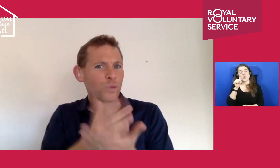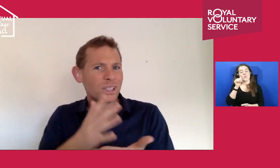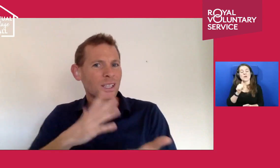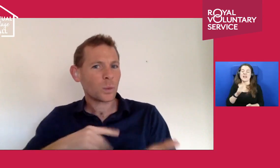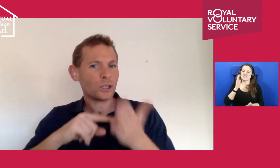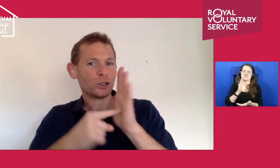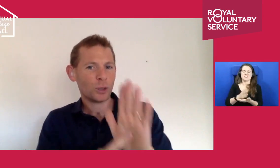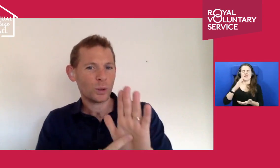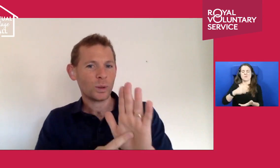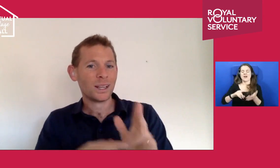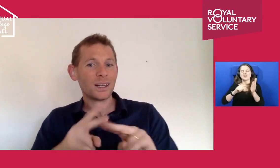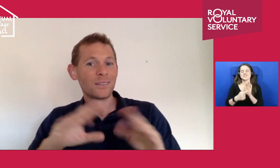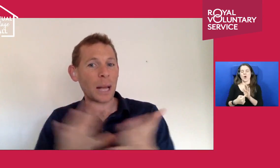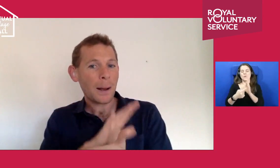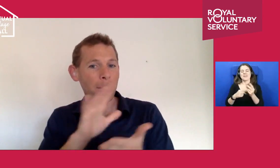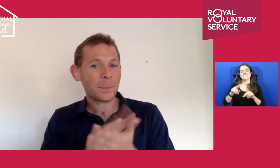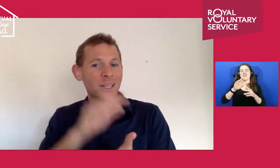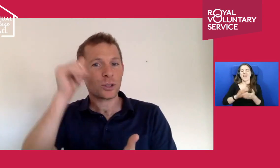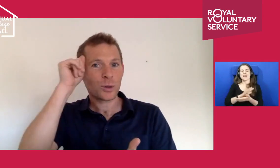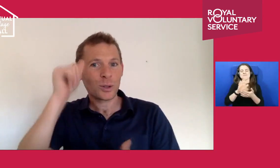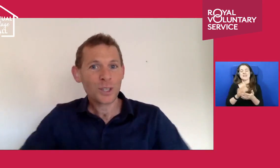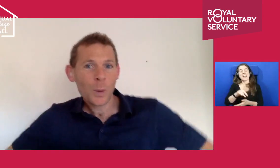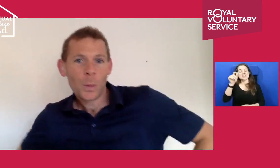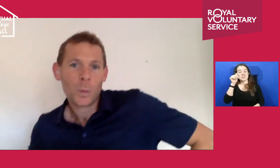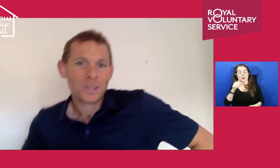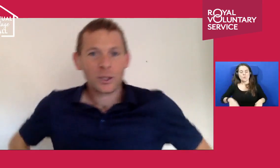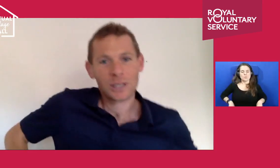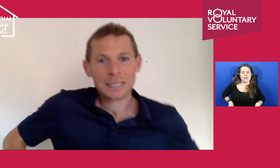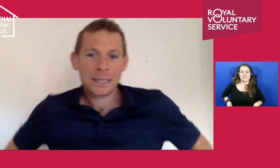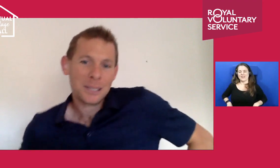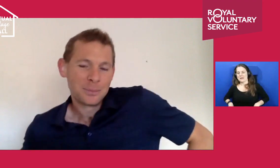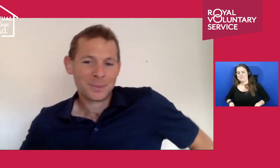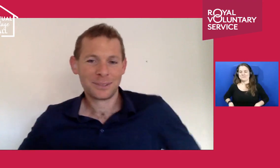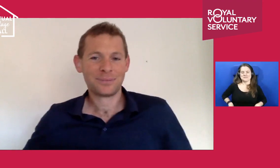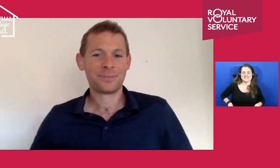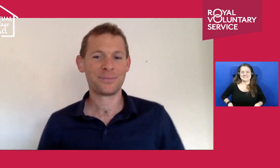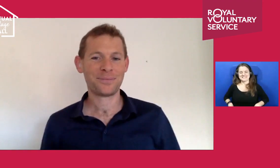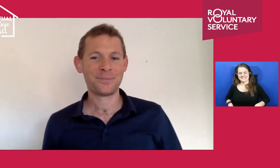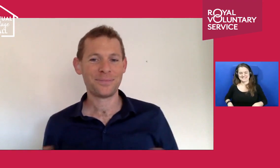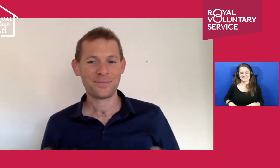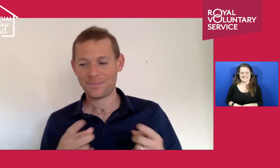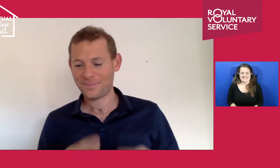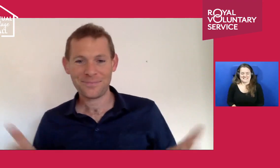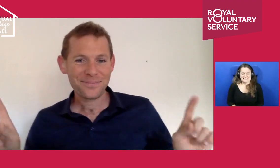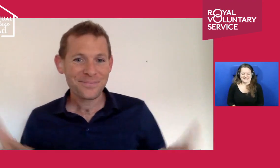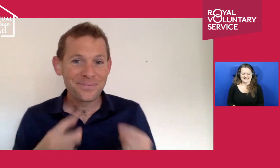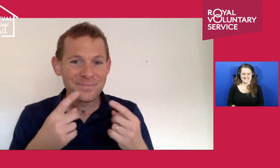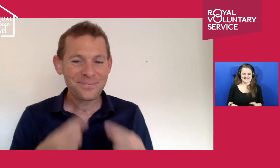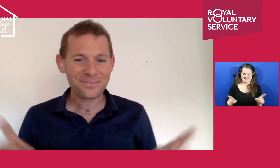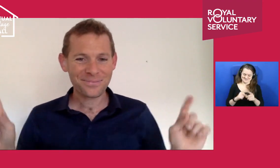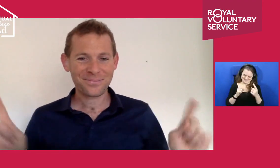it, and you really want to show it. If you're happy and you know it, wiggle your hips.